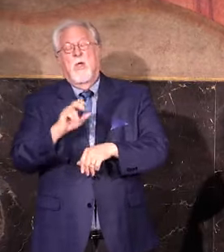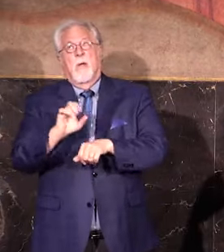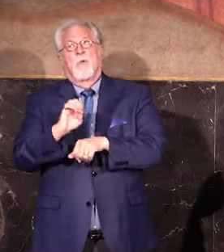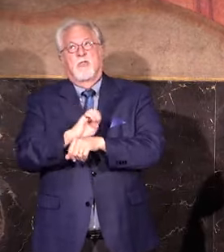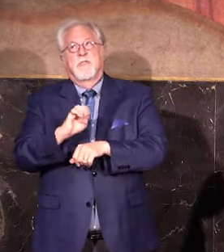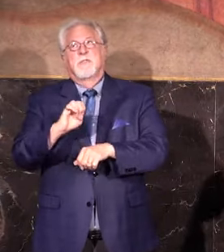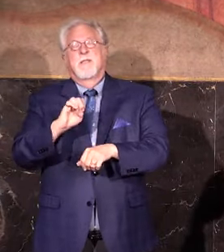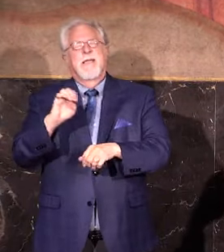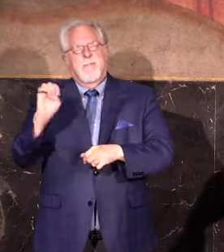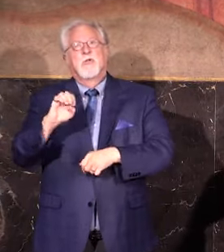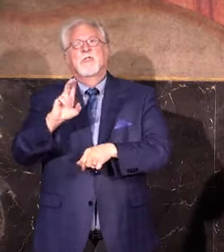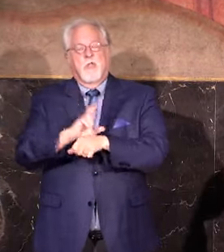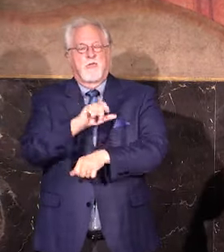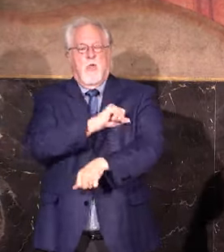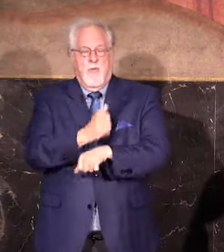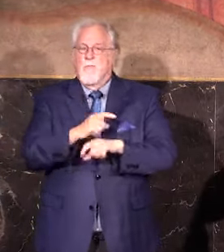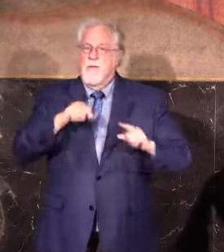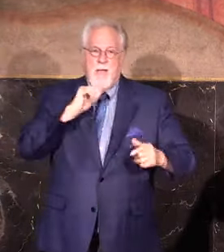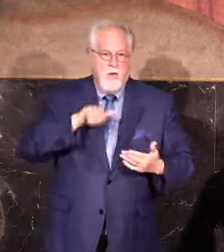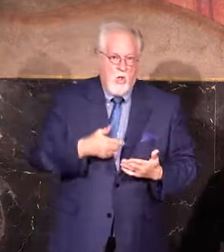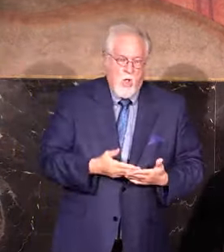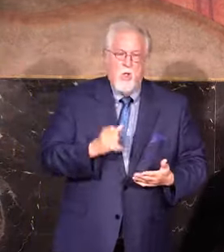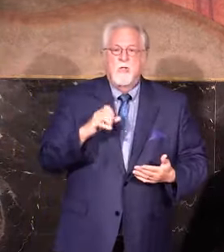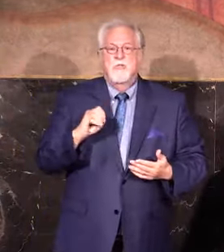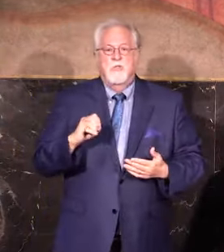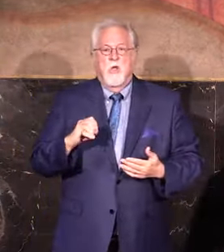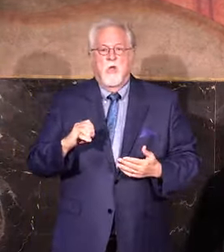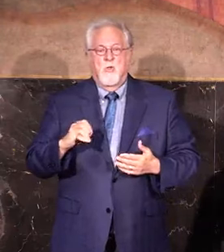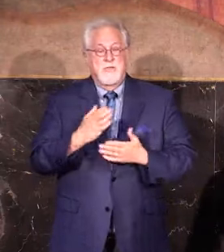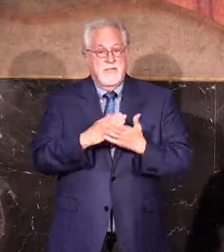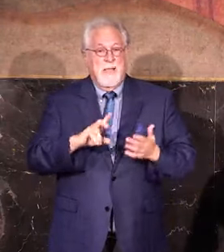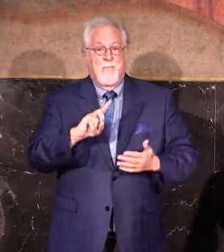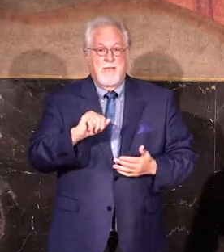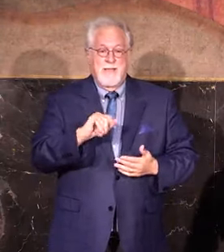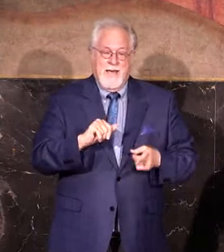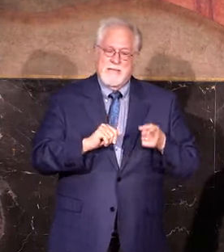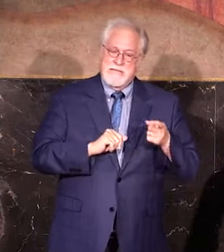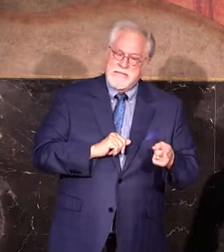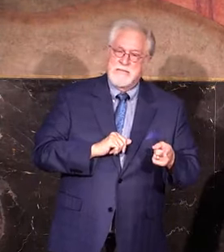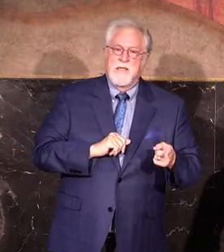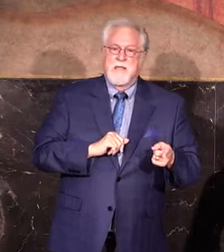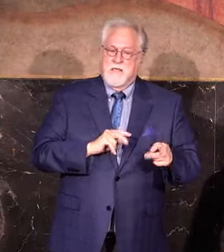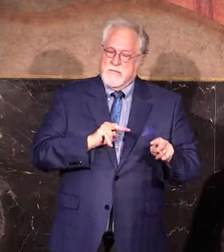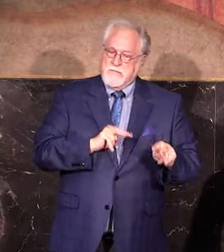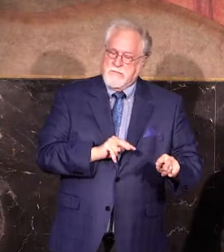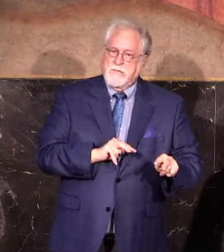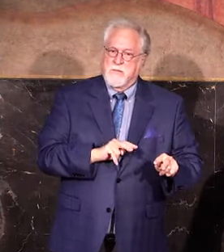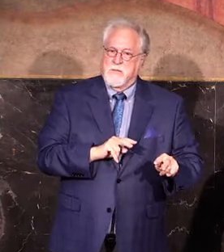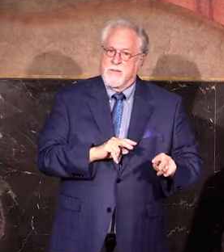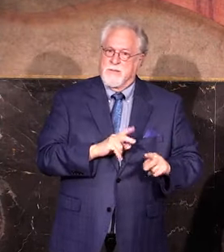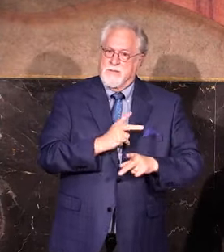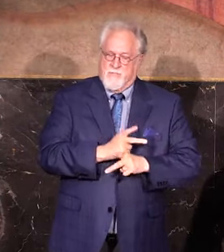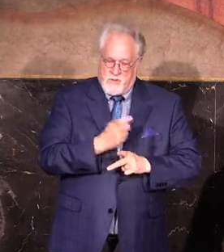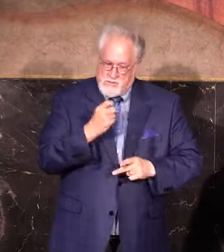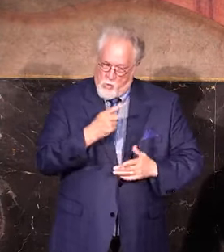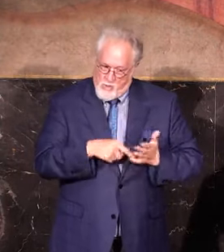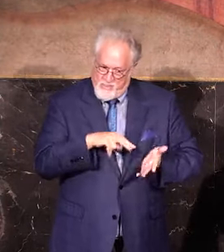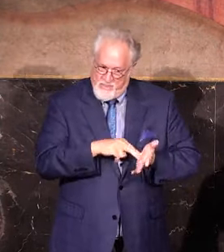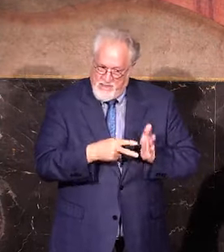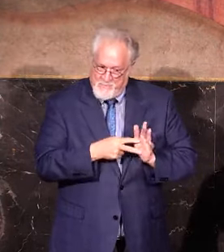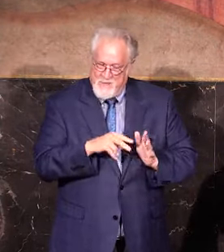emergency use authorization, but not all of them. And so a lot of that data needs to be really closely scrutinized for us to understand what that